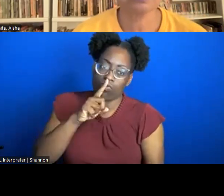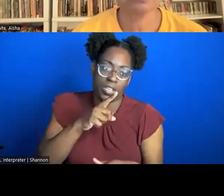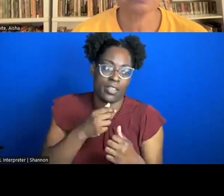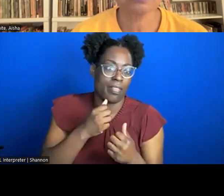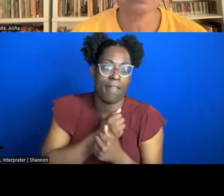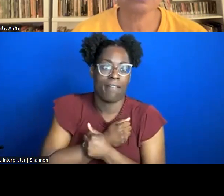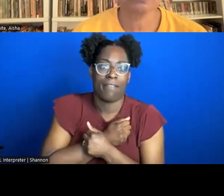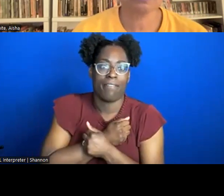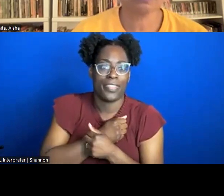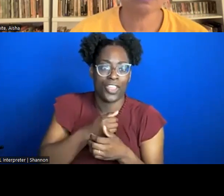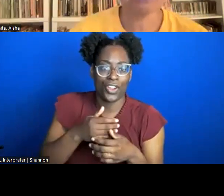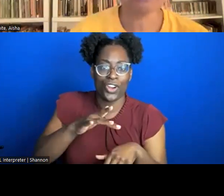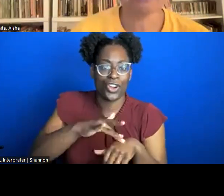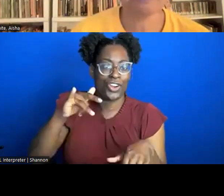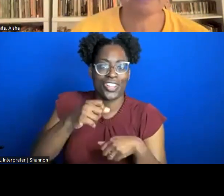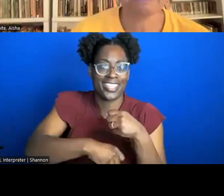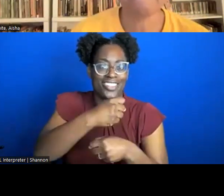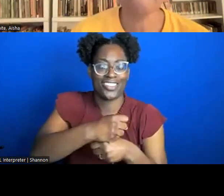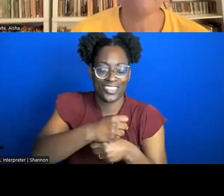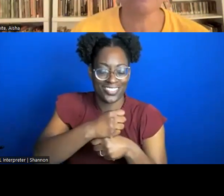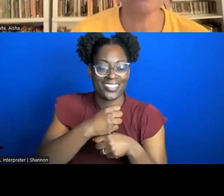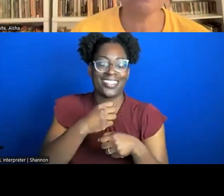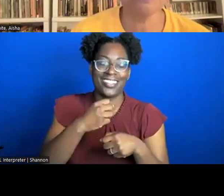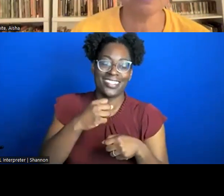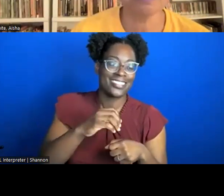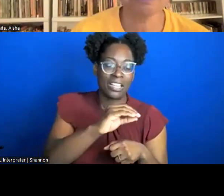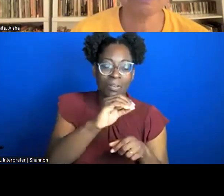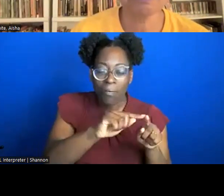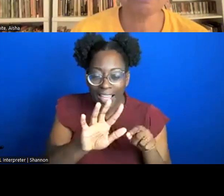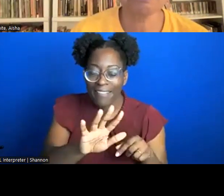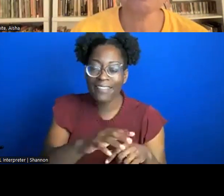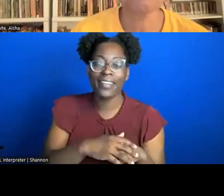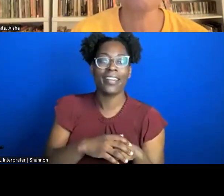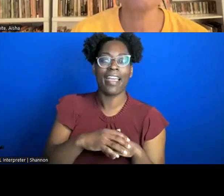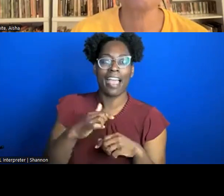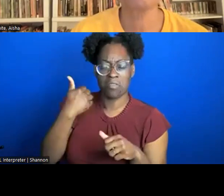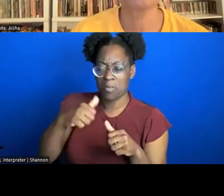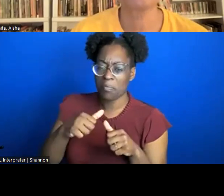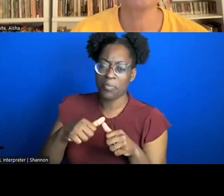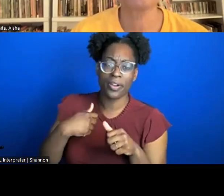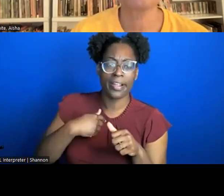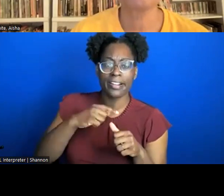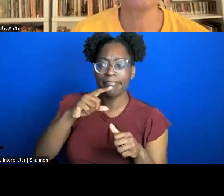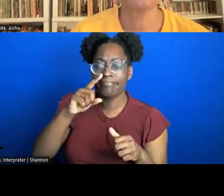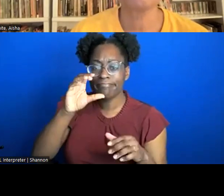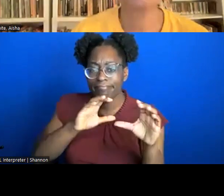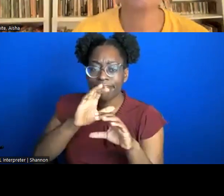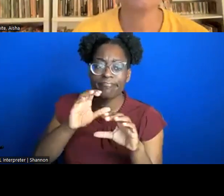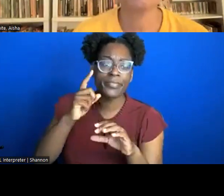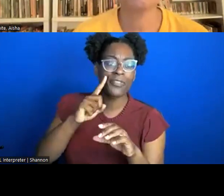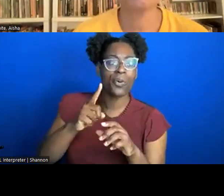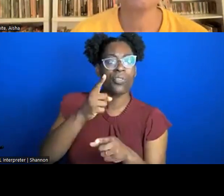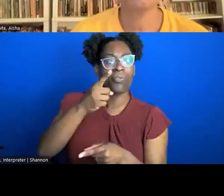walked in and walked out, right? And then I walked into one and I said, well, I like this one, but I think he's